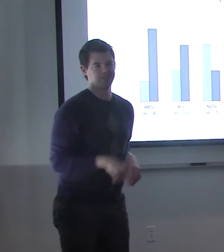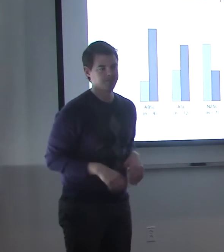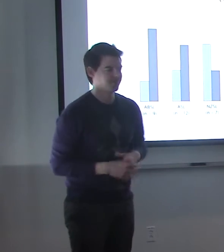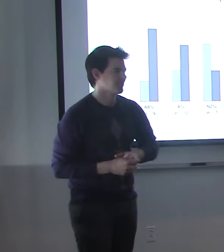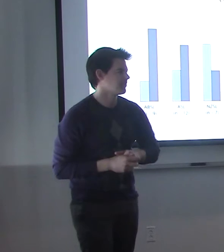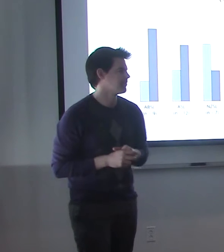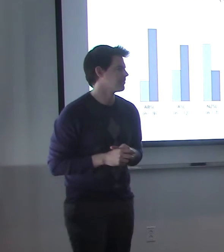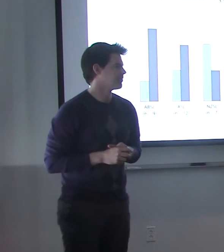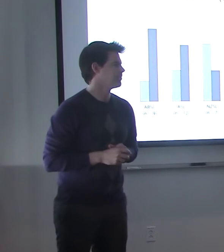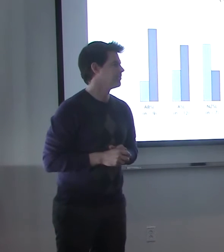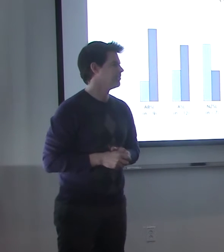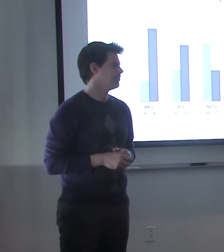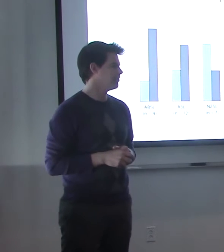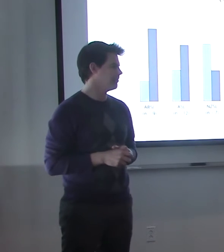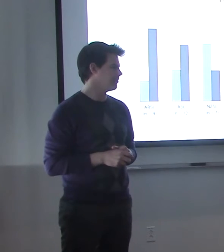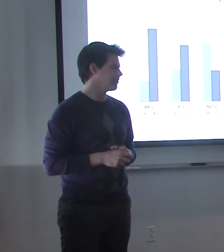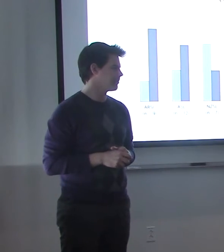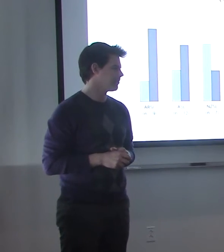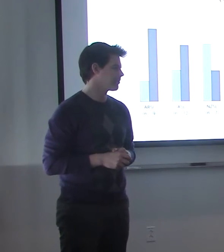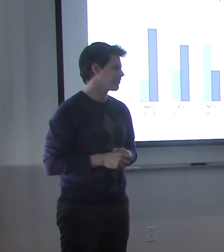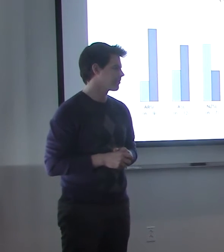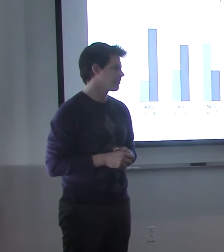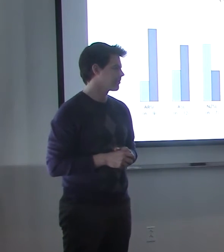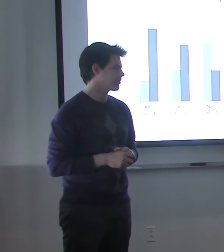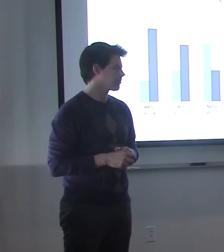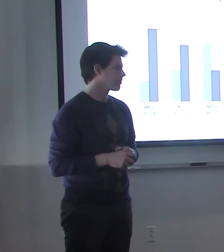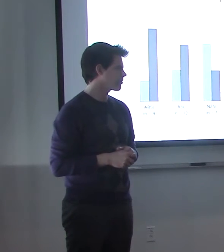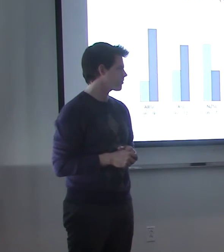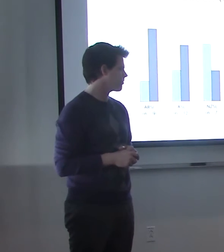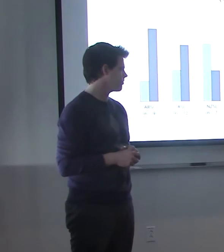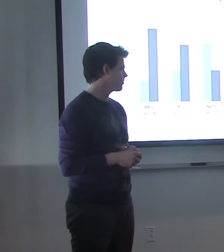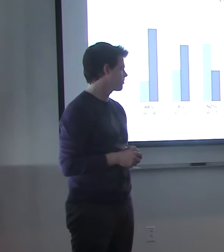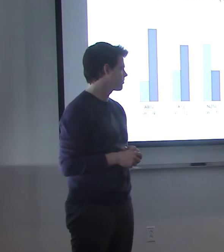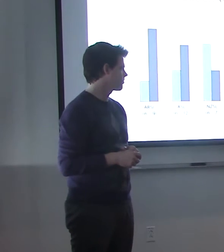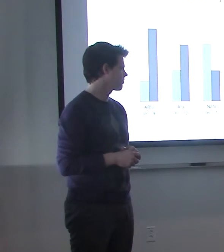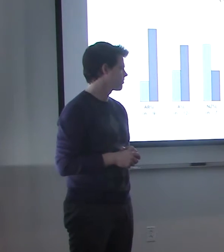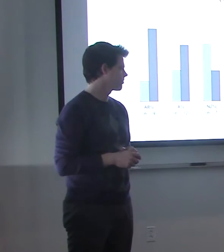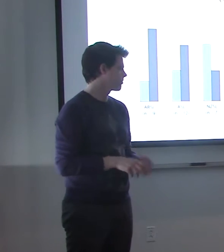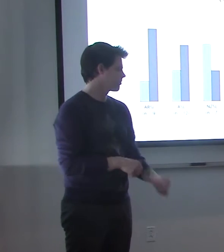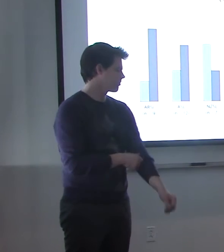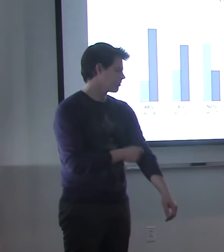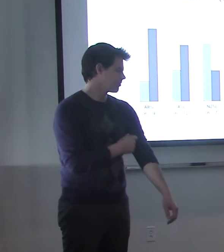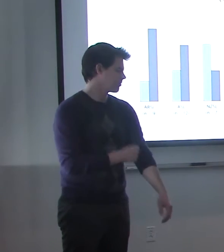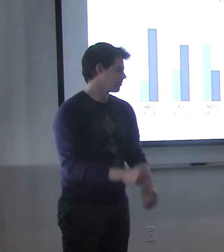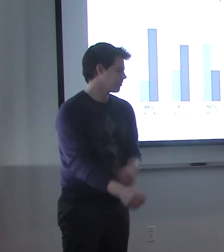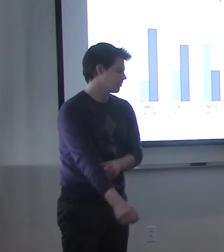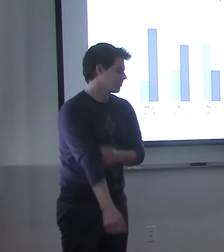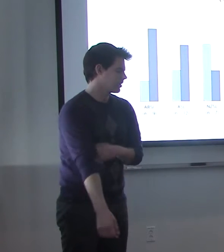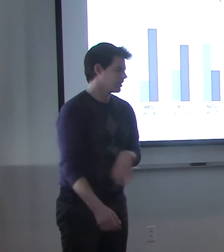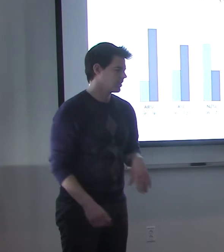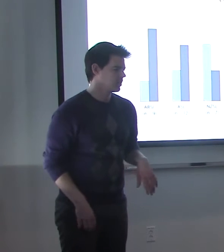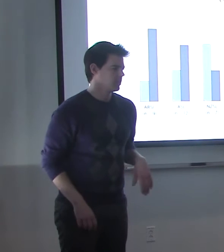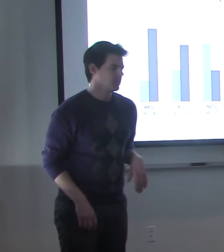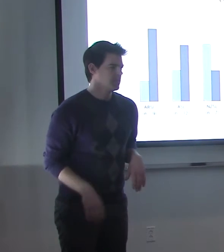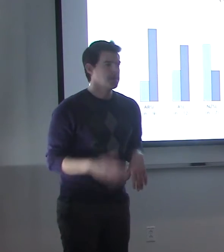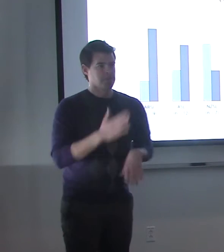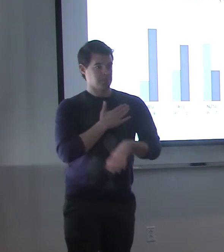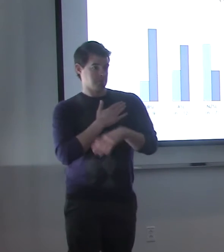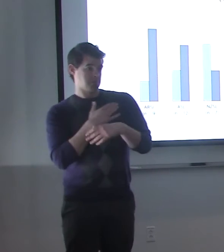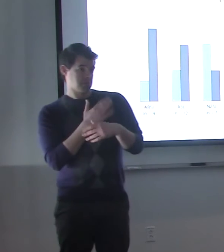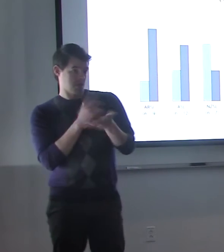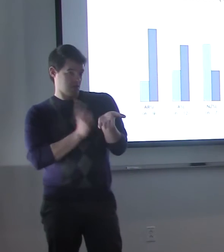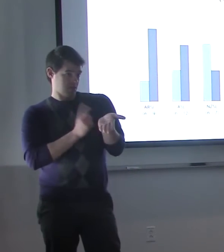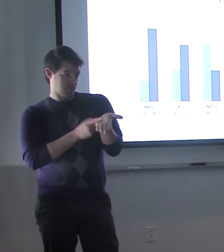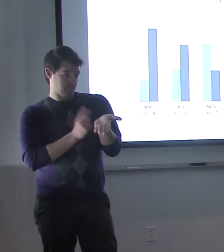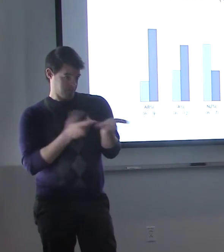I'm going to be arguing that these preferences for different kinds of iconic handshakes, the handling and the object